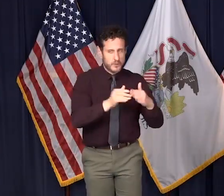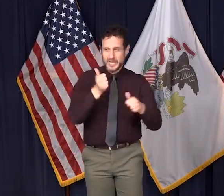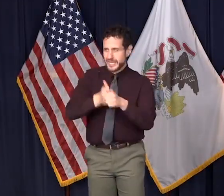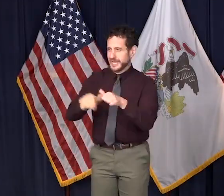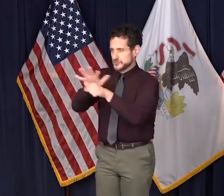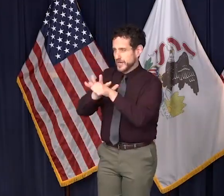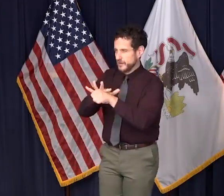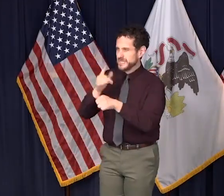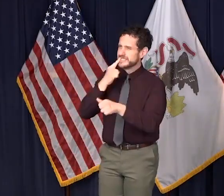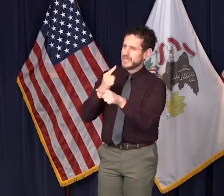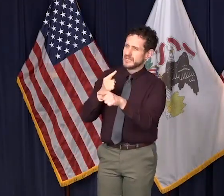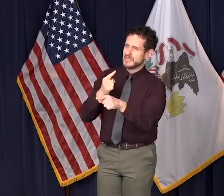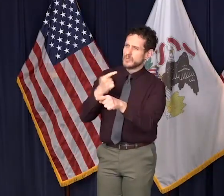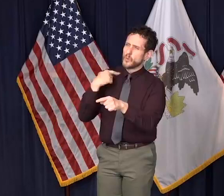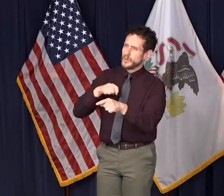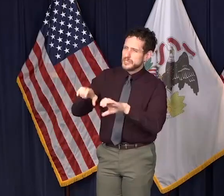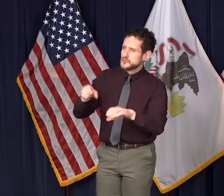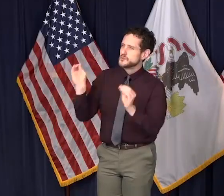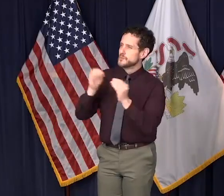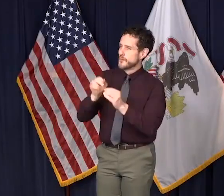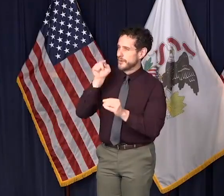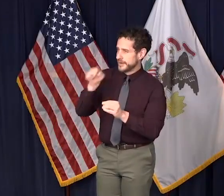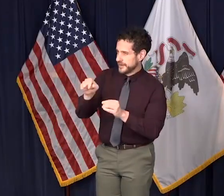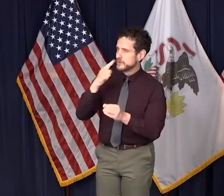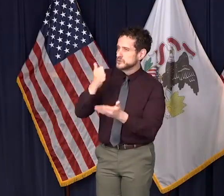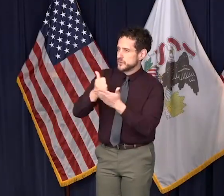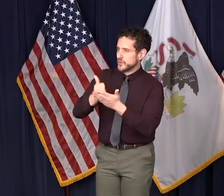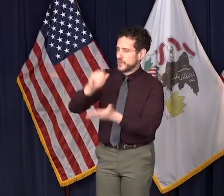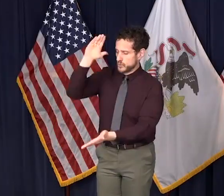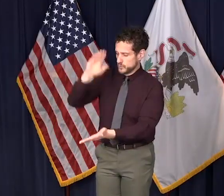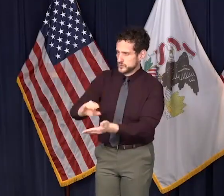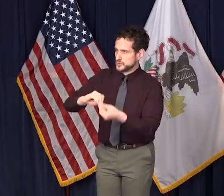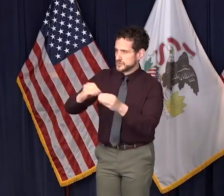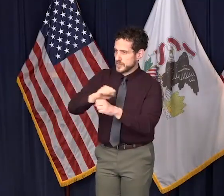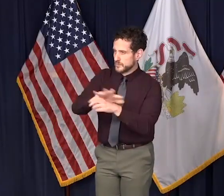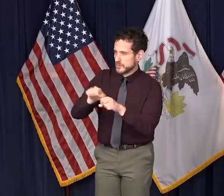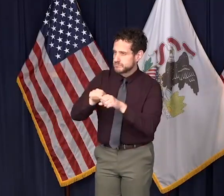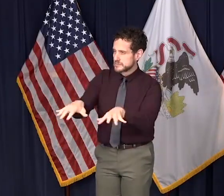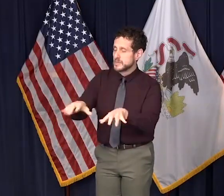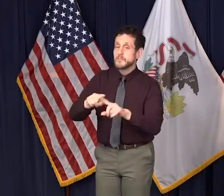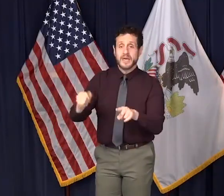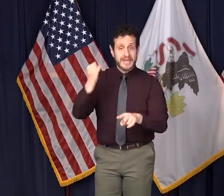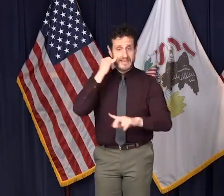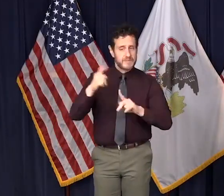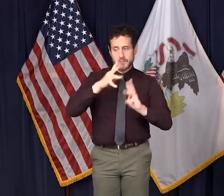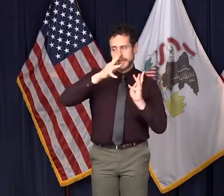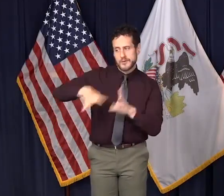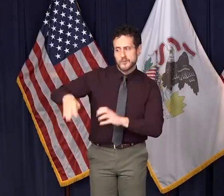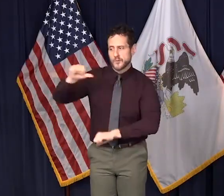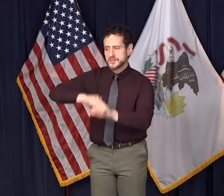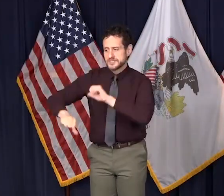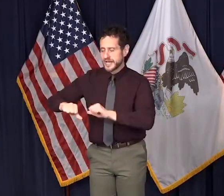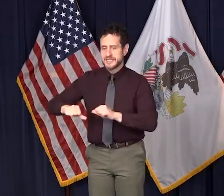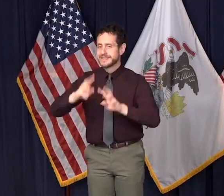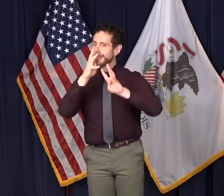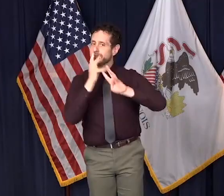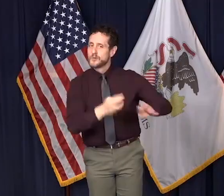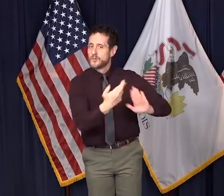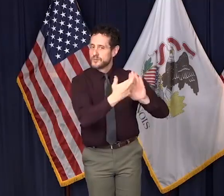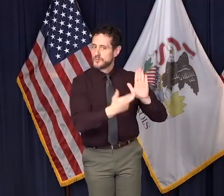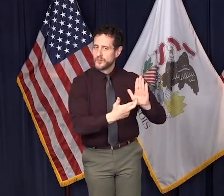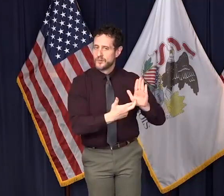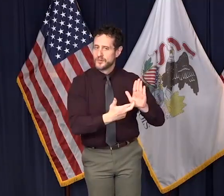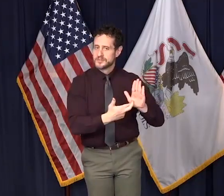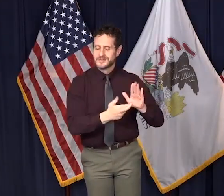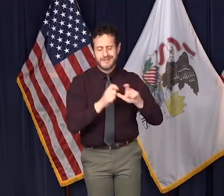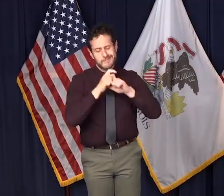what additional steps are needed. But the more people dismiss the science that says social distancing and face coverings work,